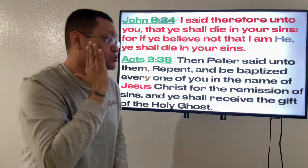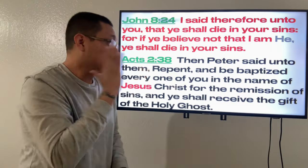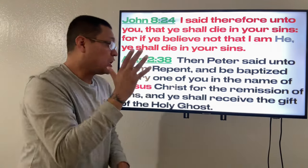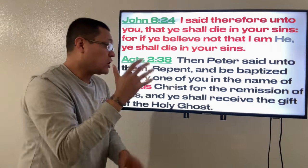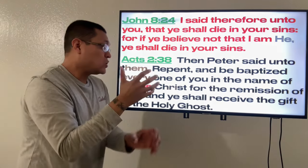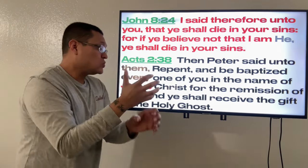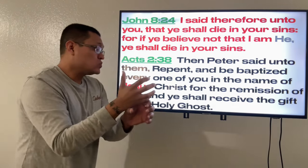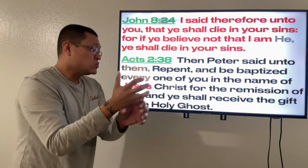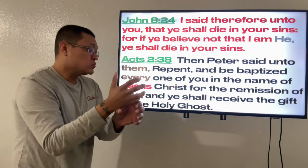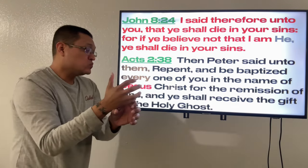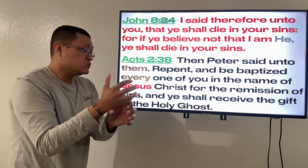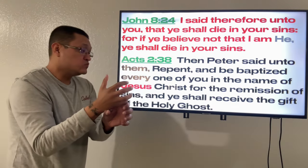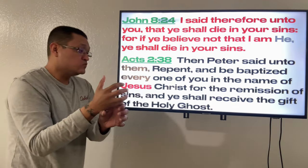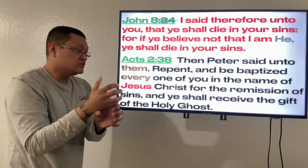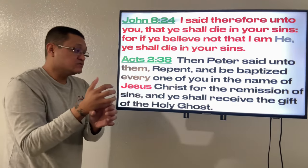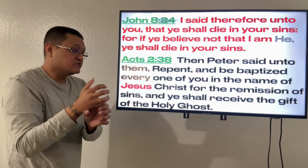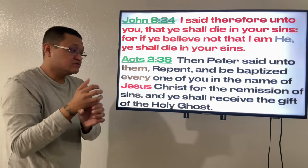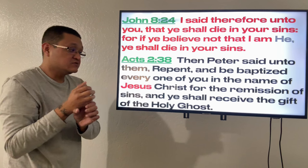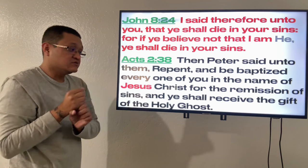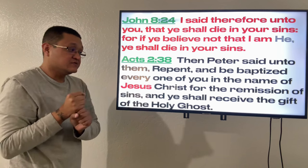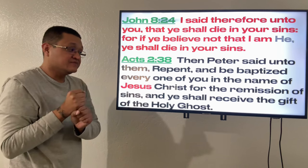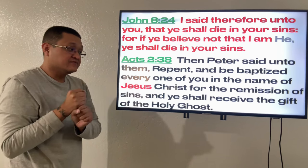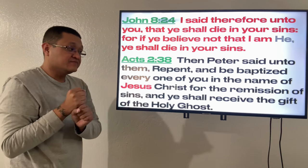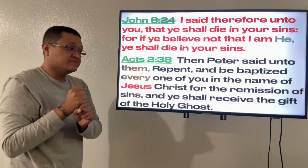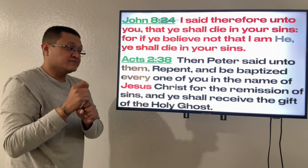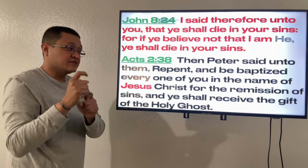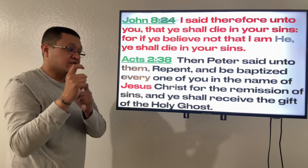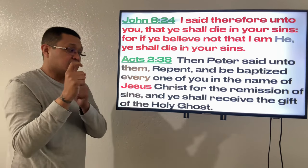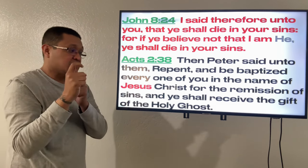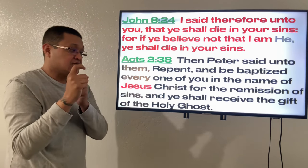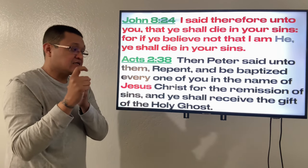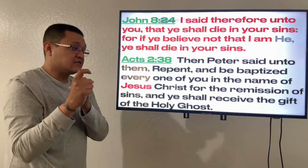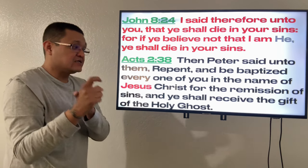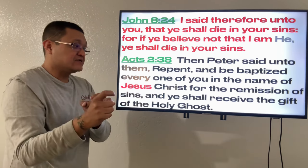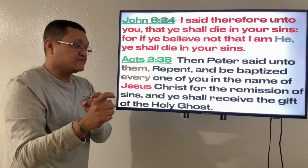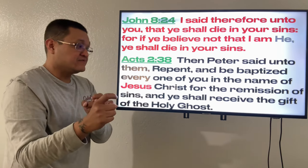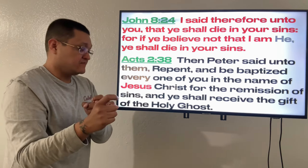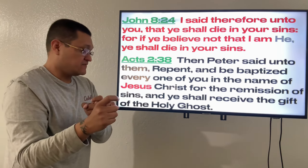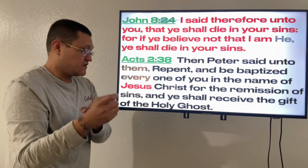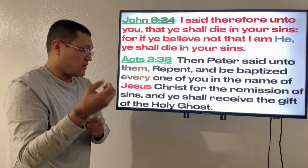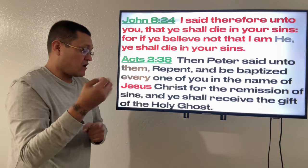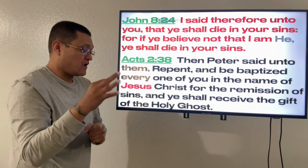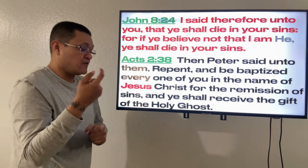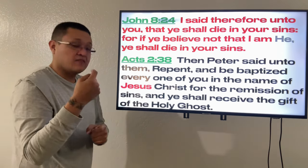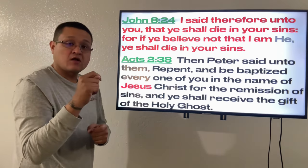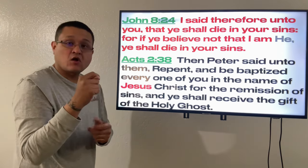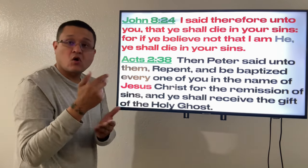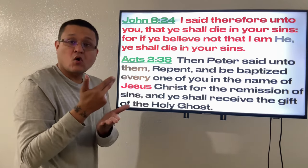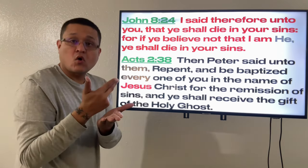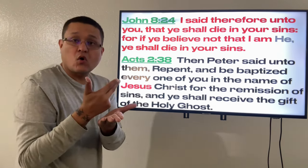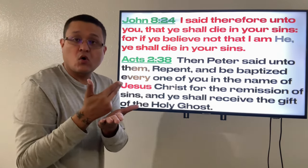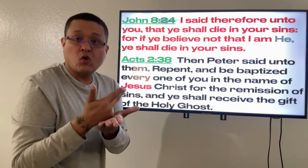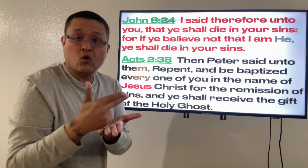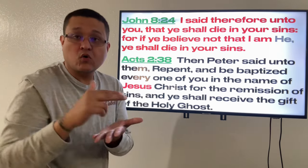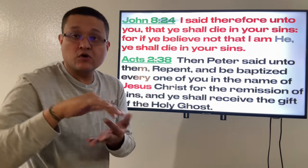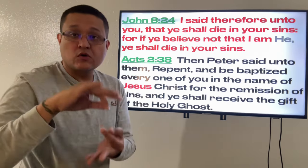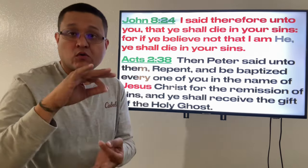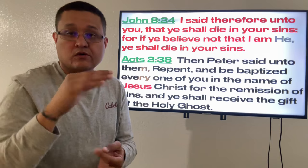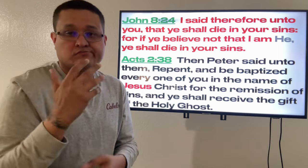for the remission of sins and you shall receive the gift of the Holy Ghost